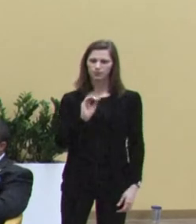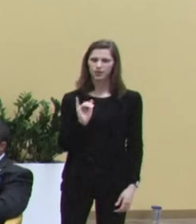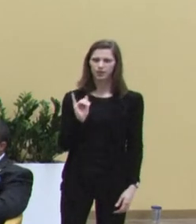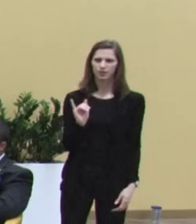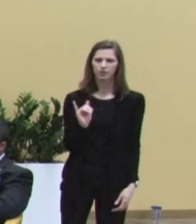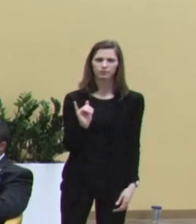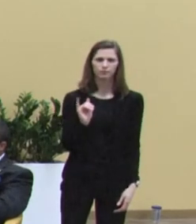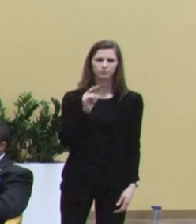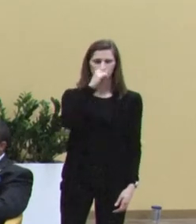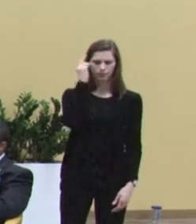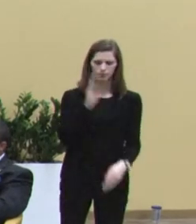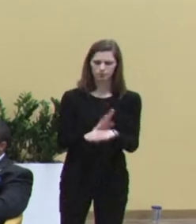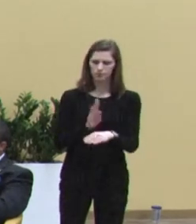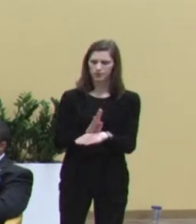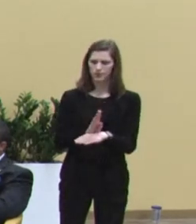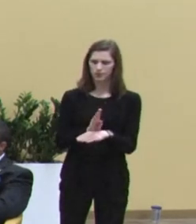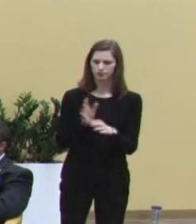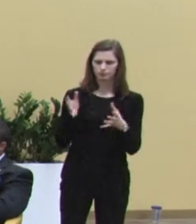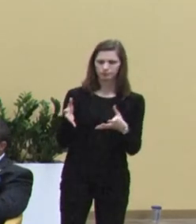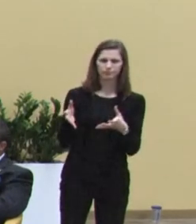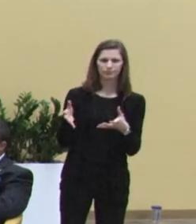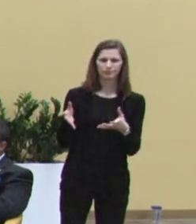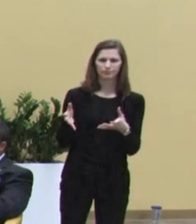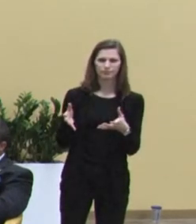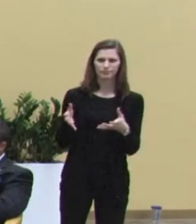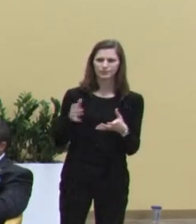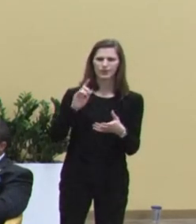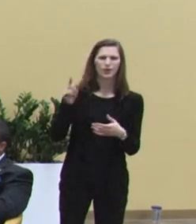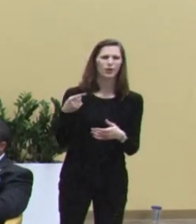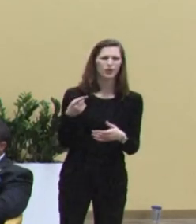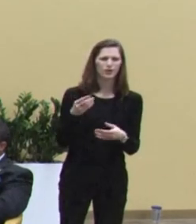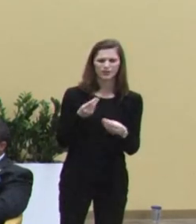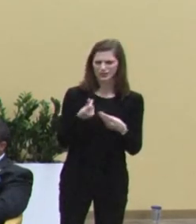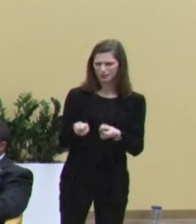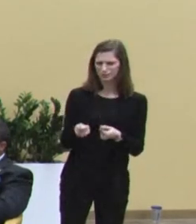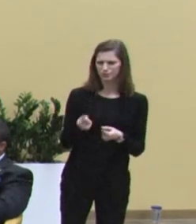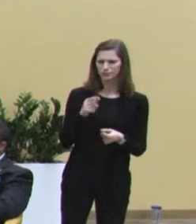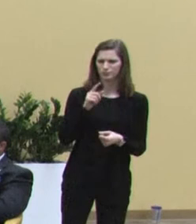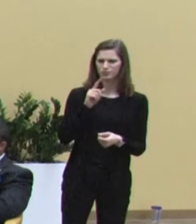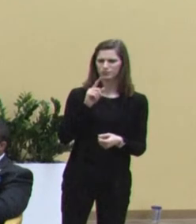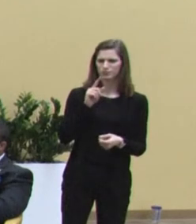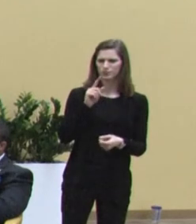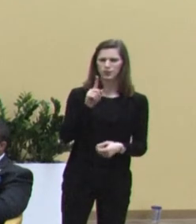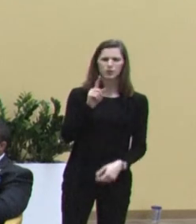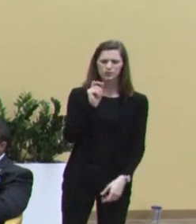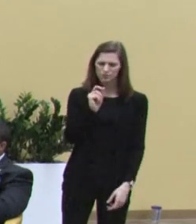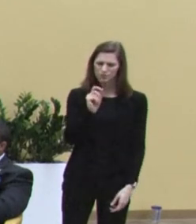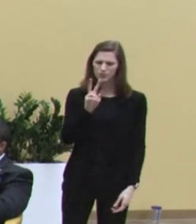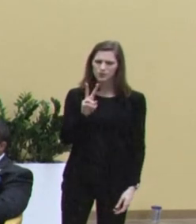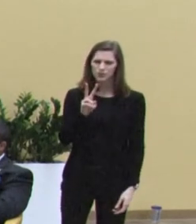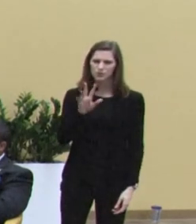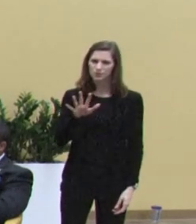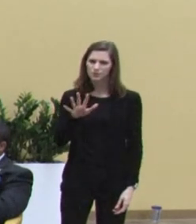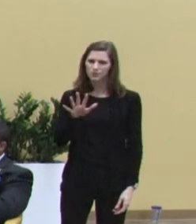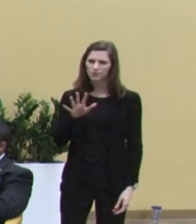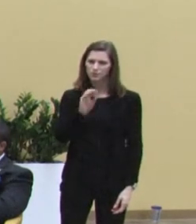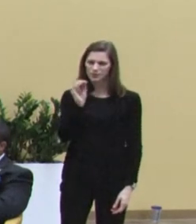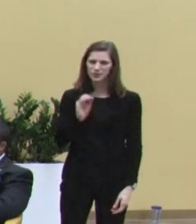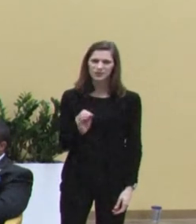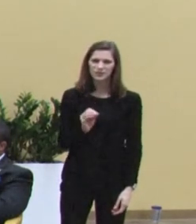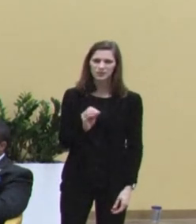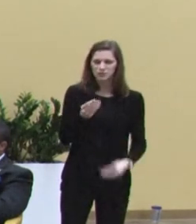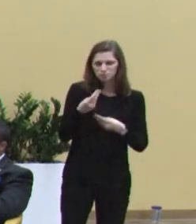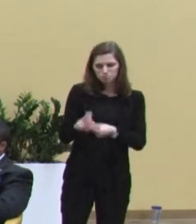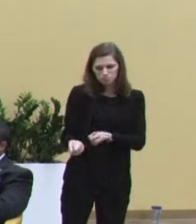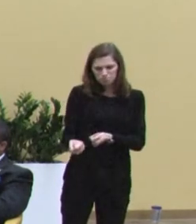black-owned businesses, yet manage to spend only 1.25% of that $16 billion with black-owned businesses, you scratch